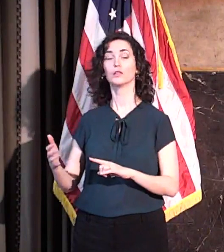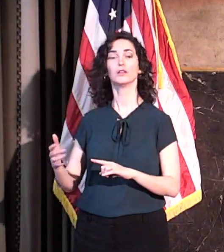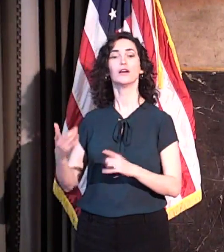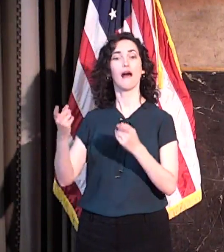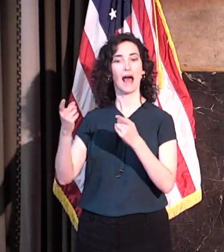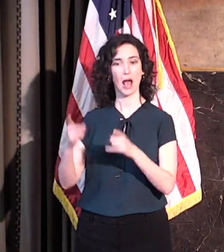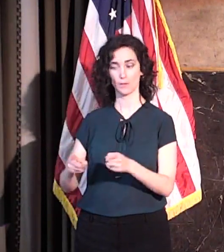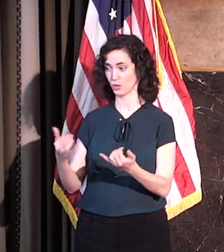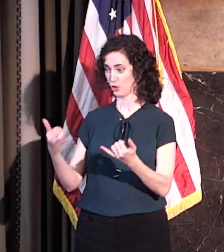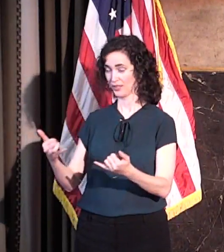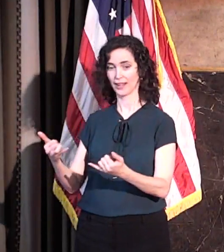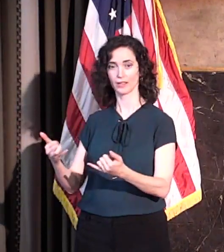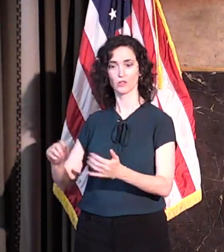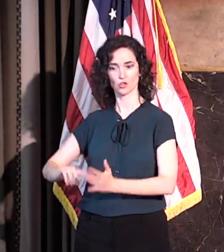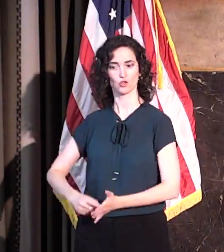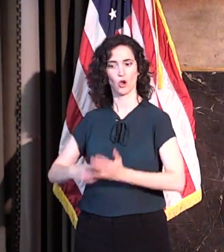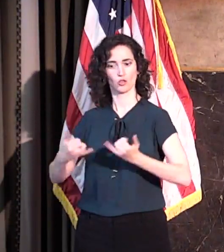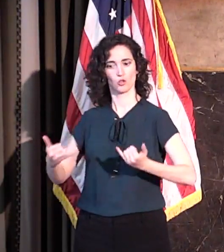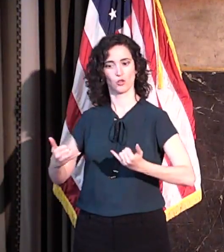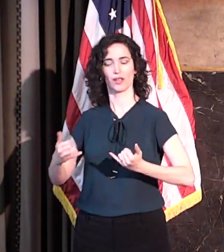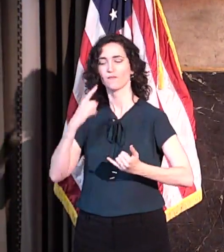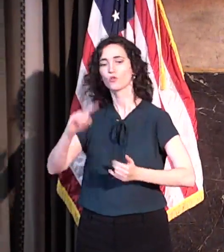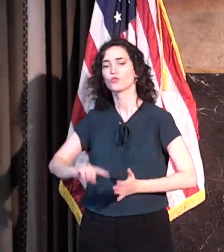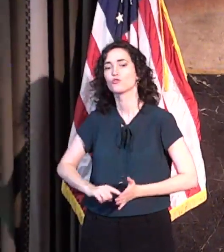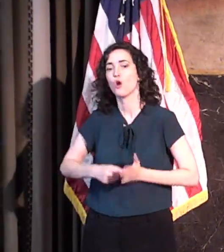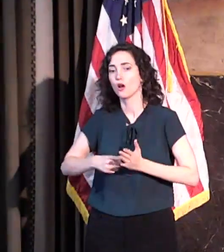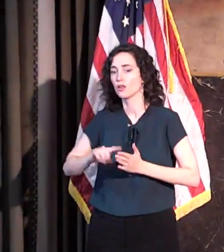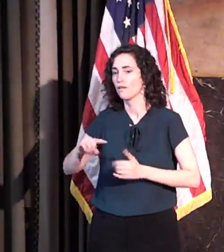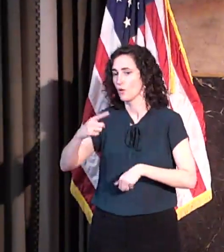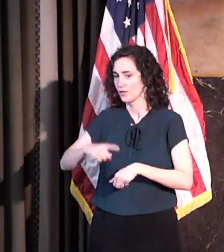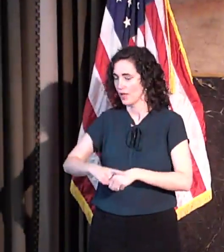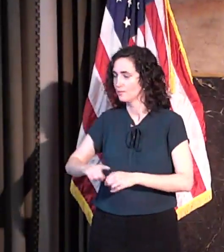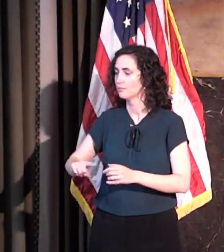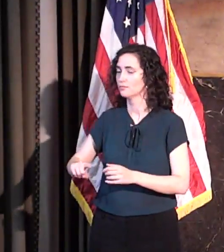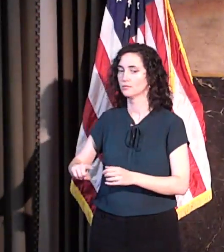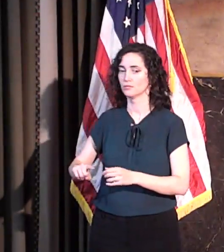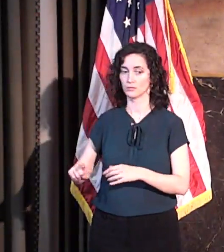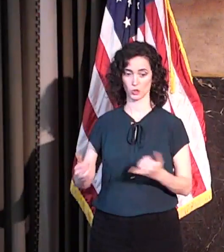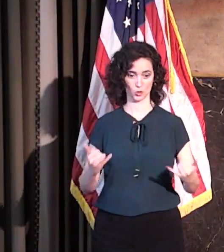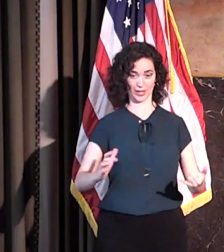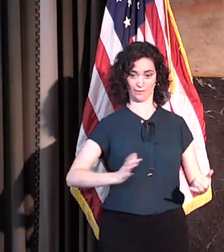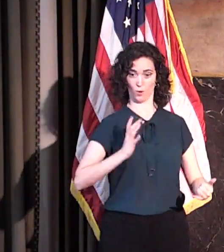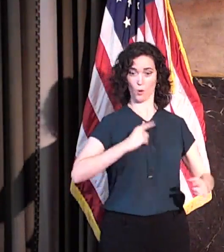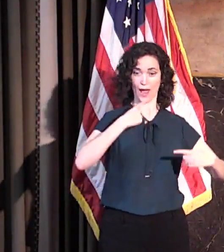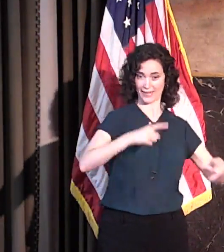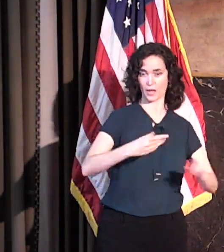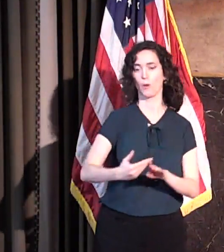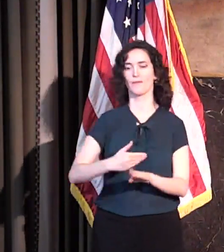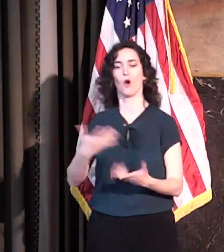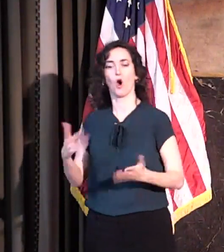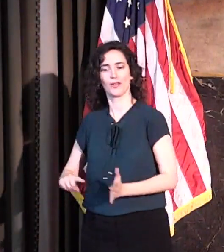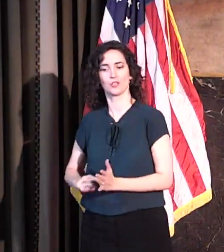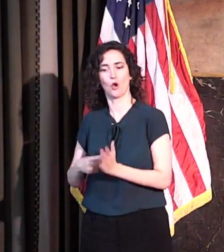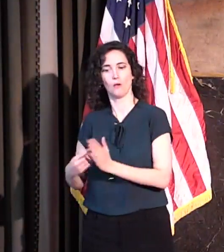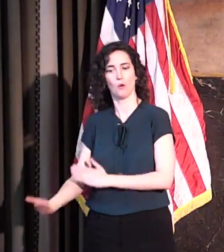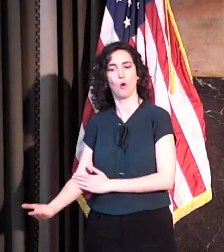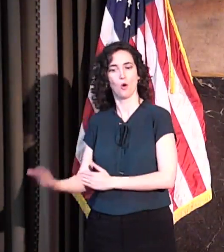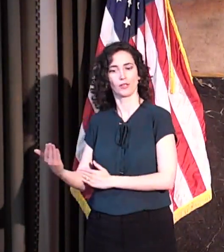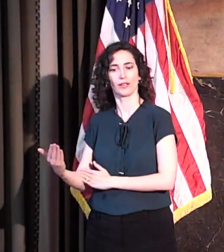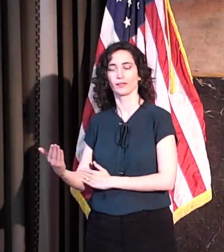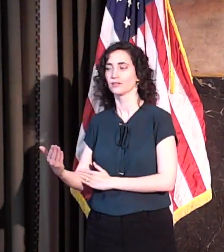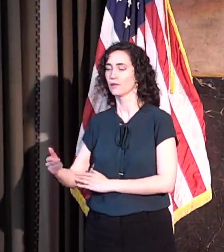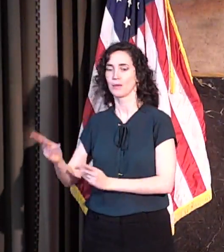on today as kind of a soft launch before the formal announcement, which is right now. It was open. And